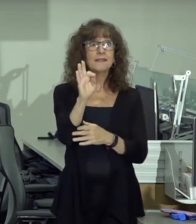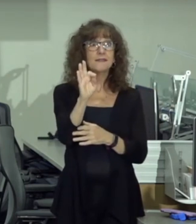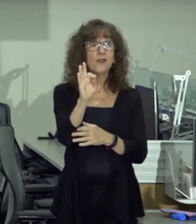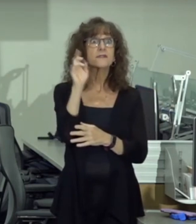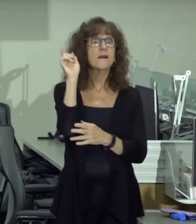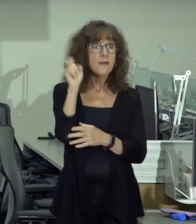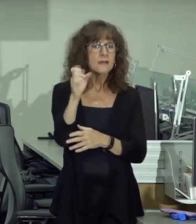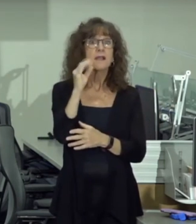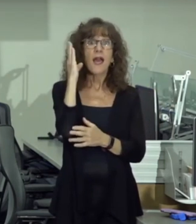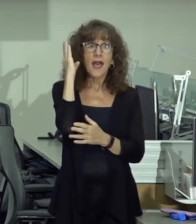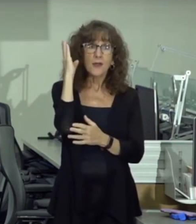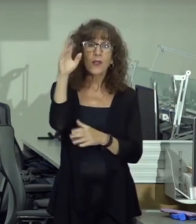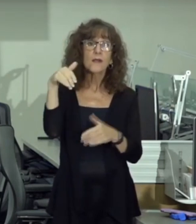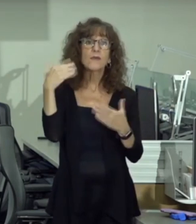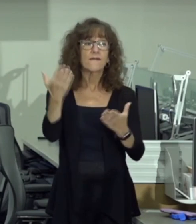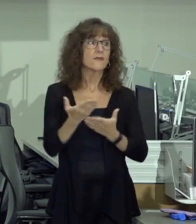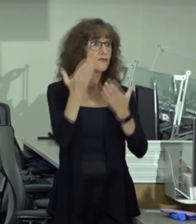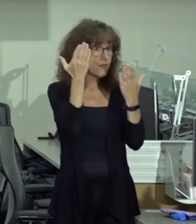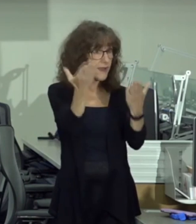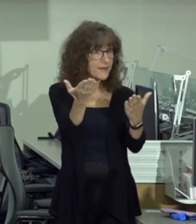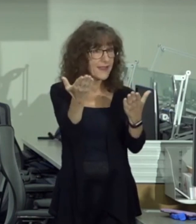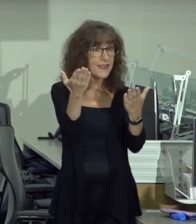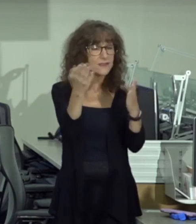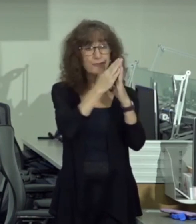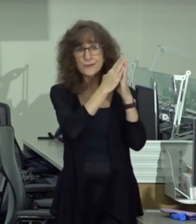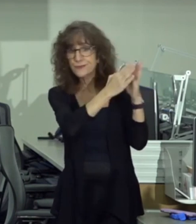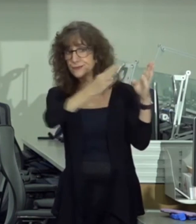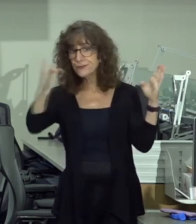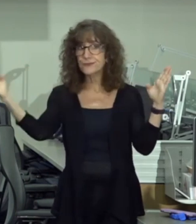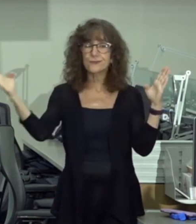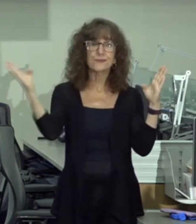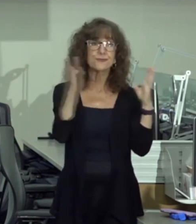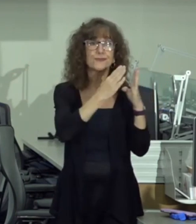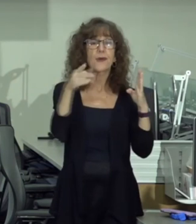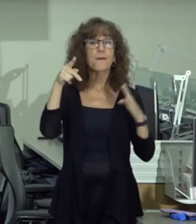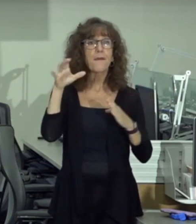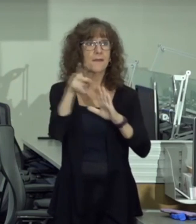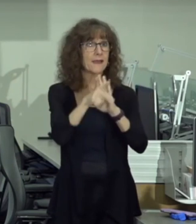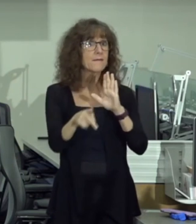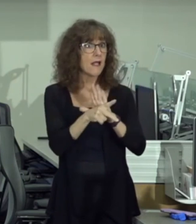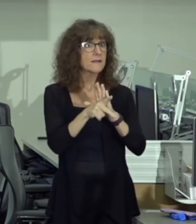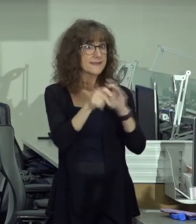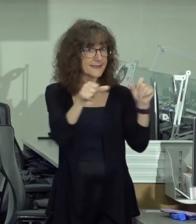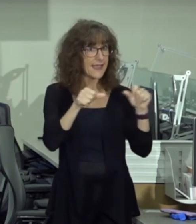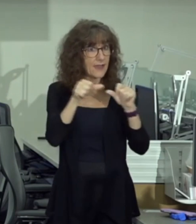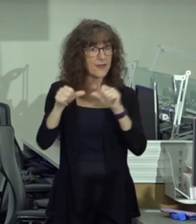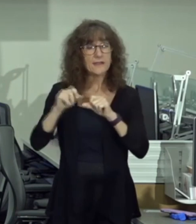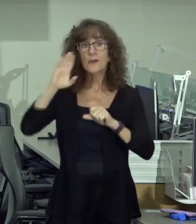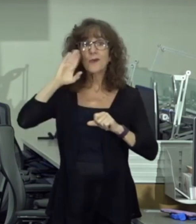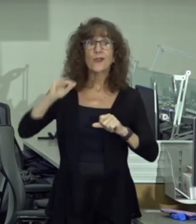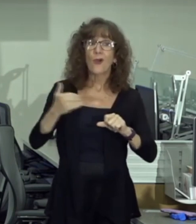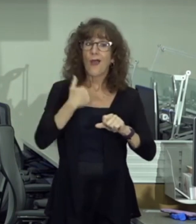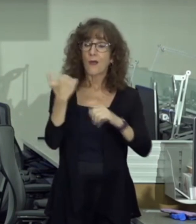that must and will provide recommendations across a broad spectrum of public policy areas. We know